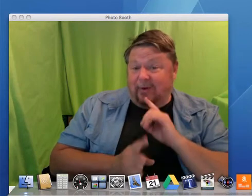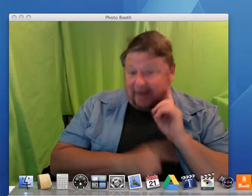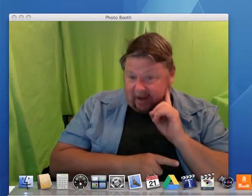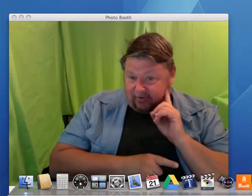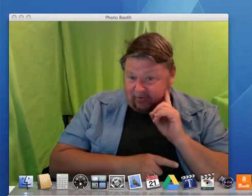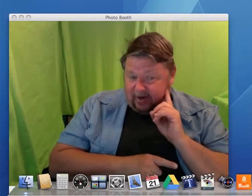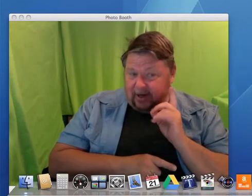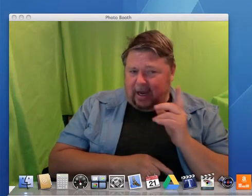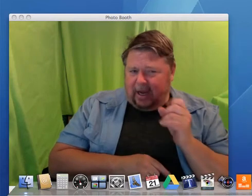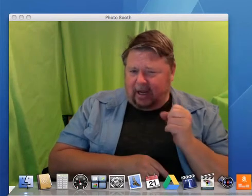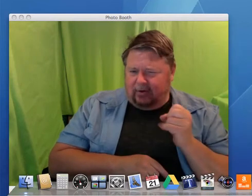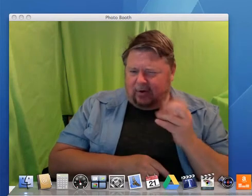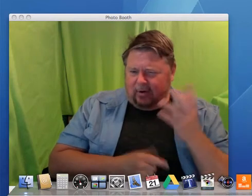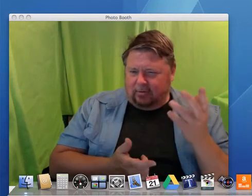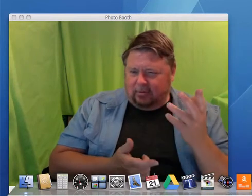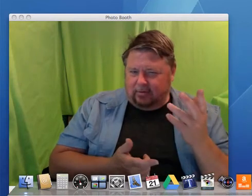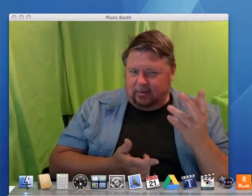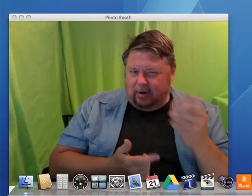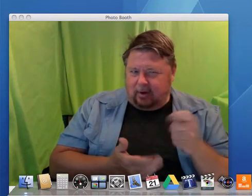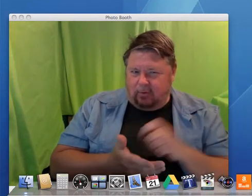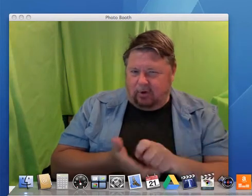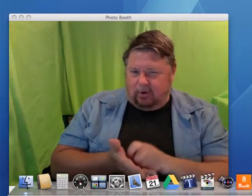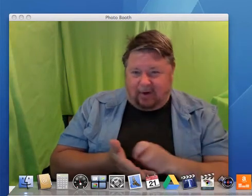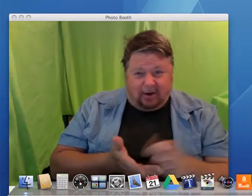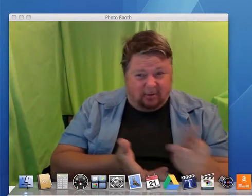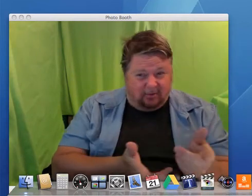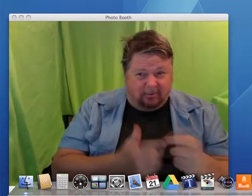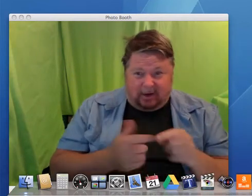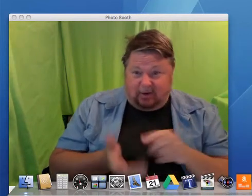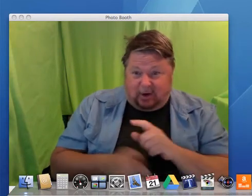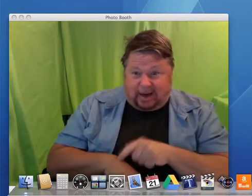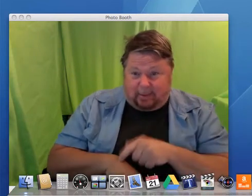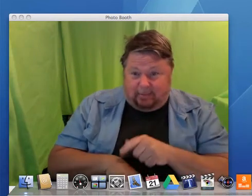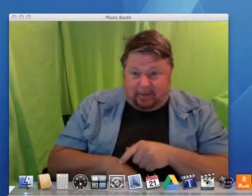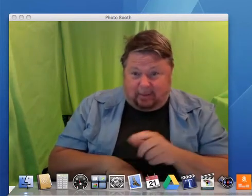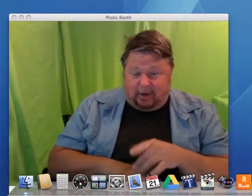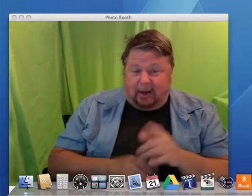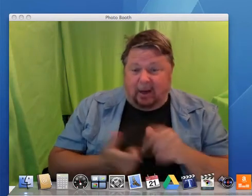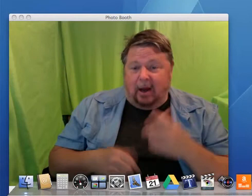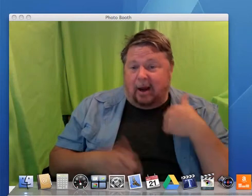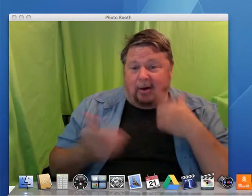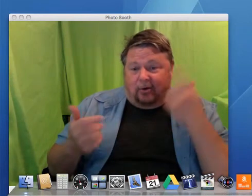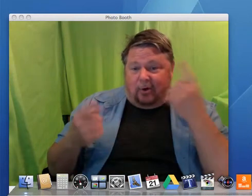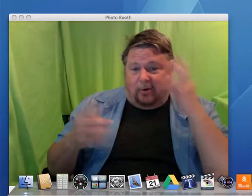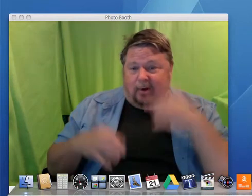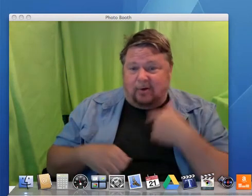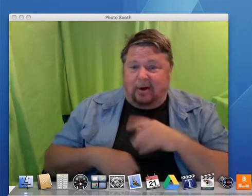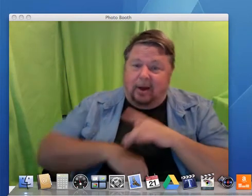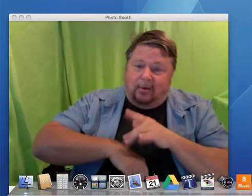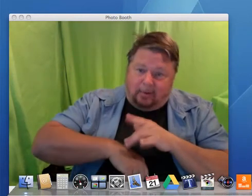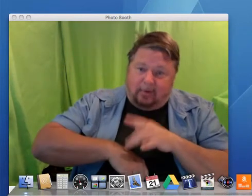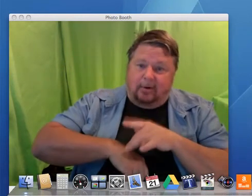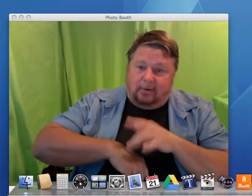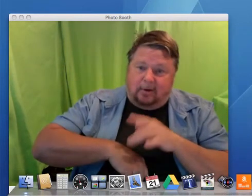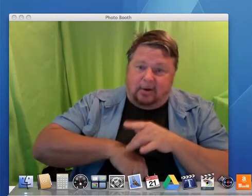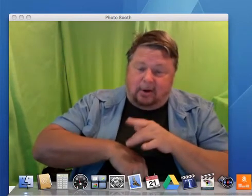was deaf, and so okay, you could write notes, but you're gonna tap like, and I just always imagine